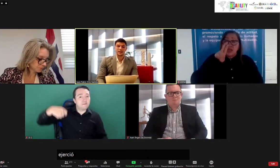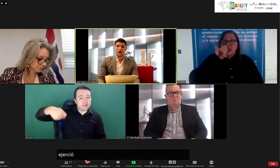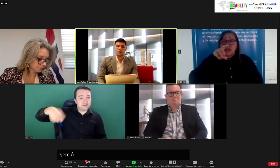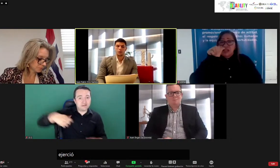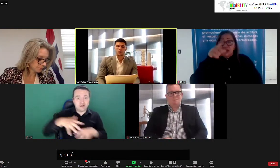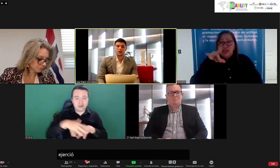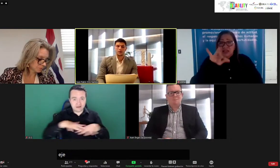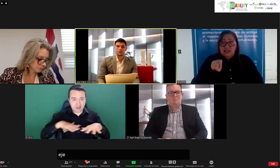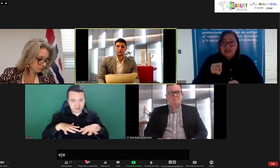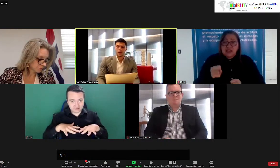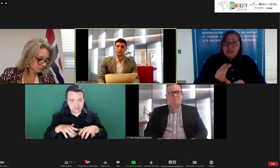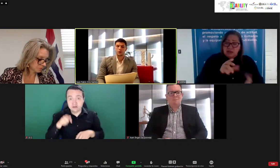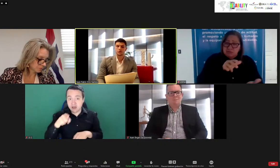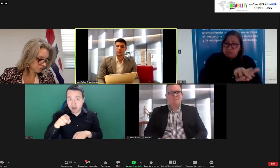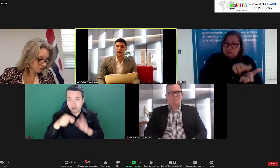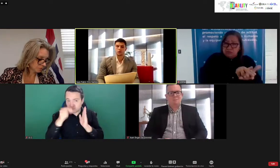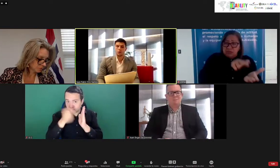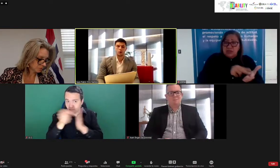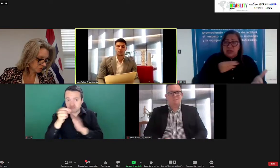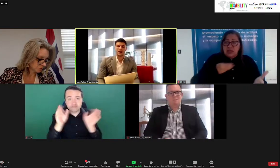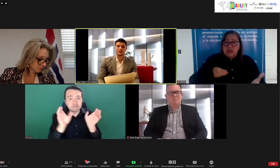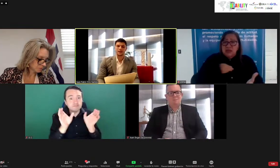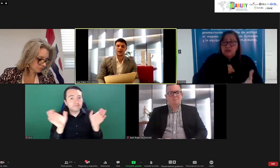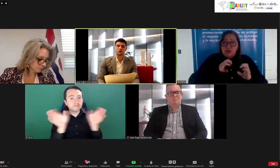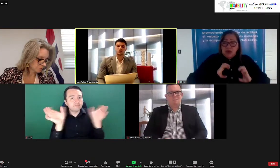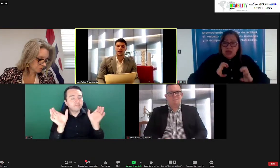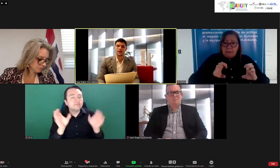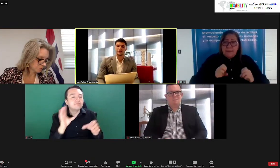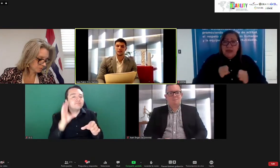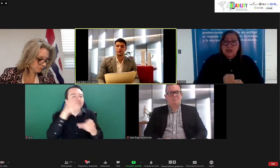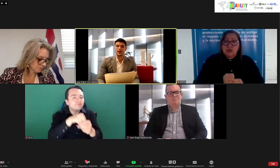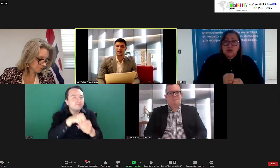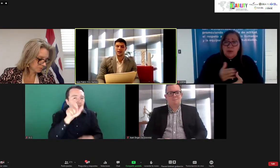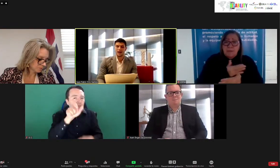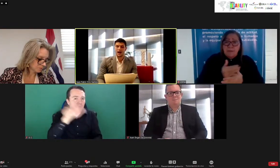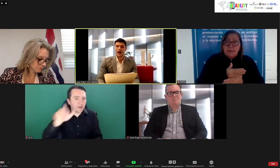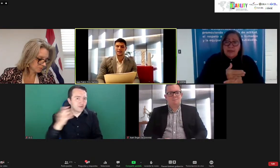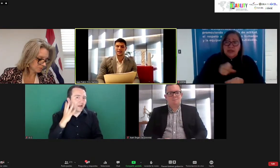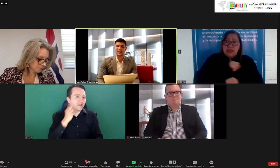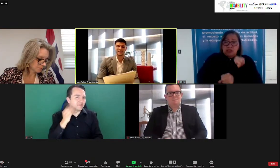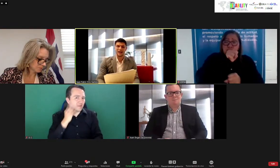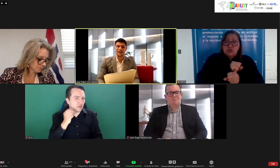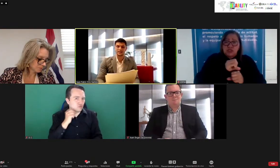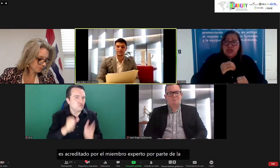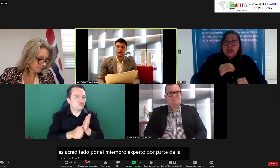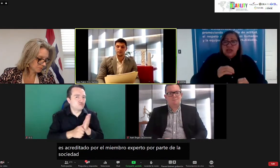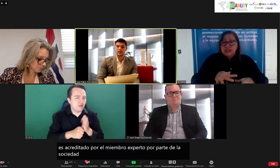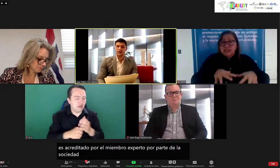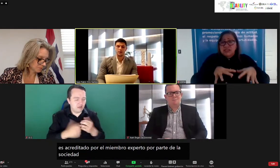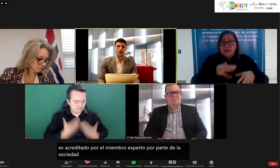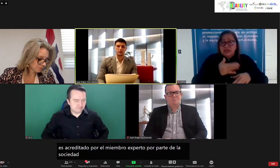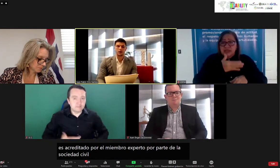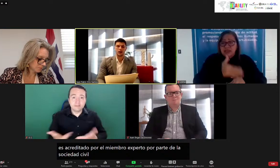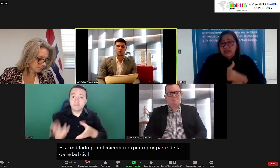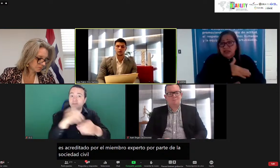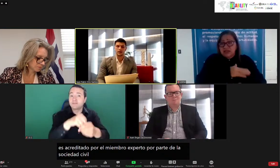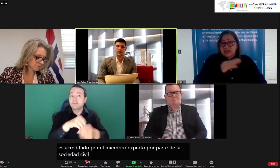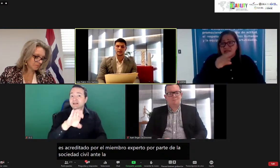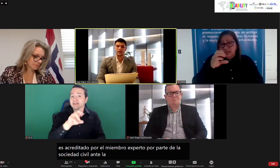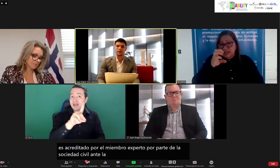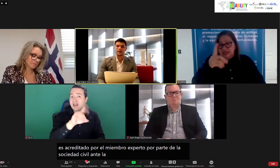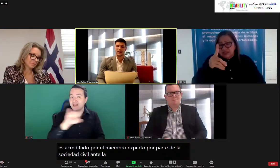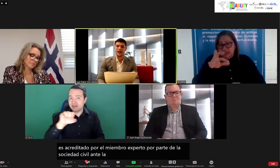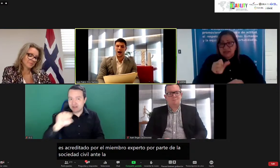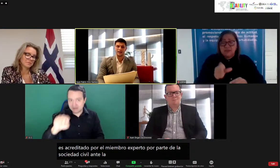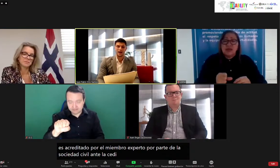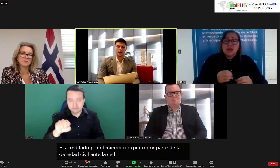presidency of realities the german sea of realities he is credited by the expert member as